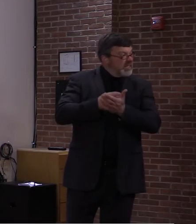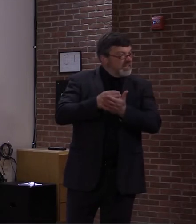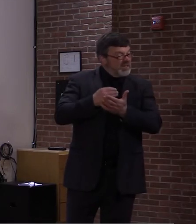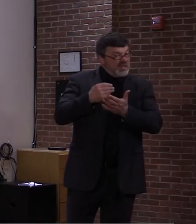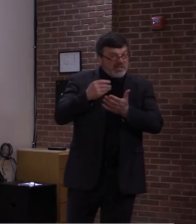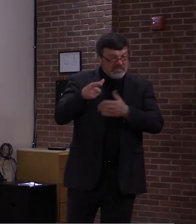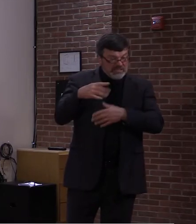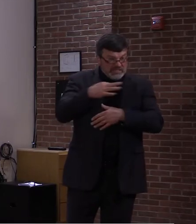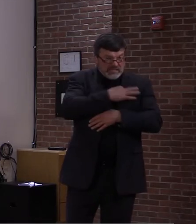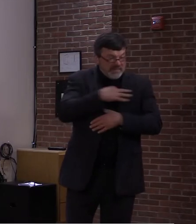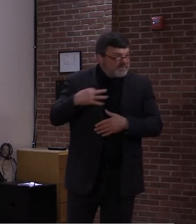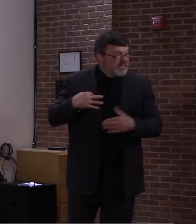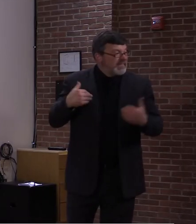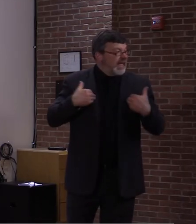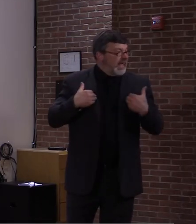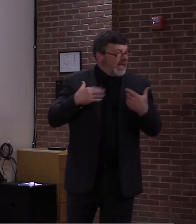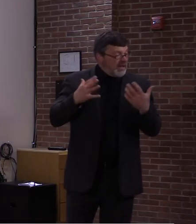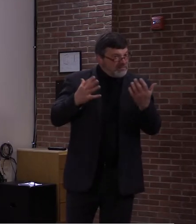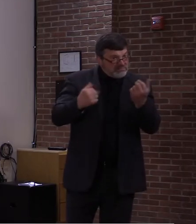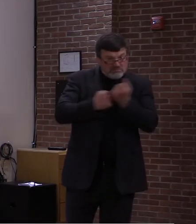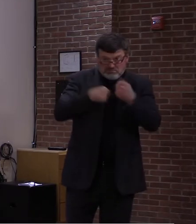be able to carry out and meet demand?